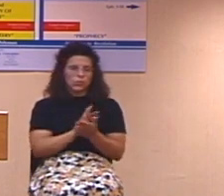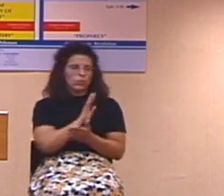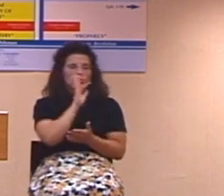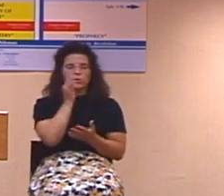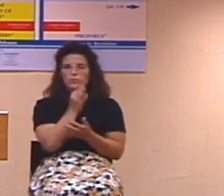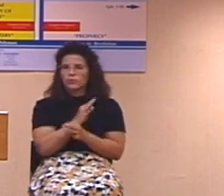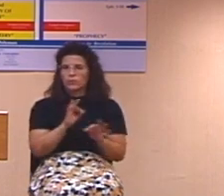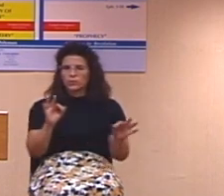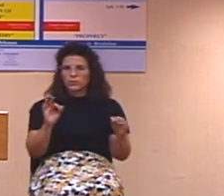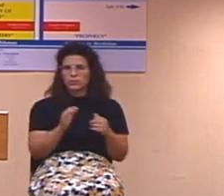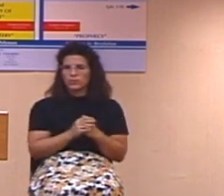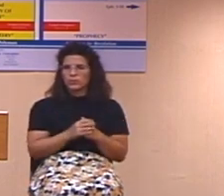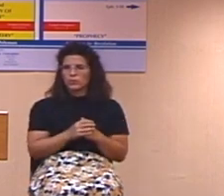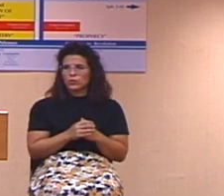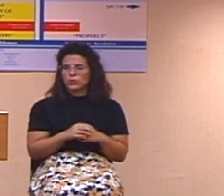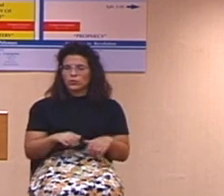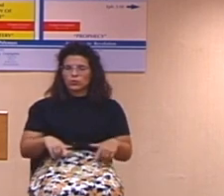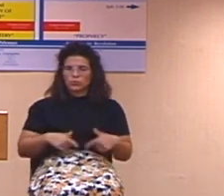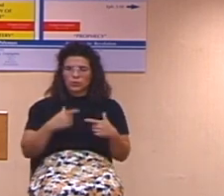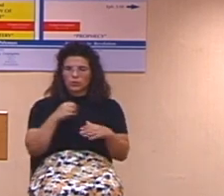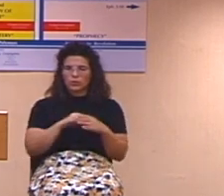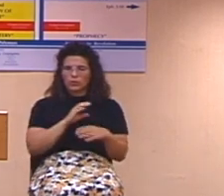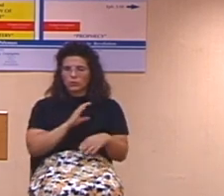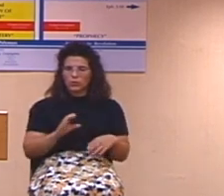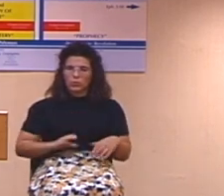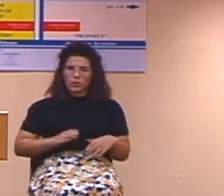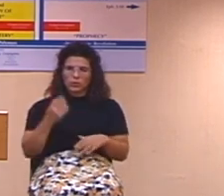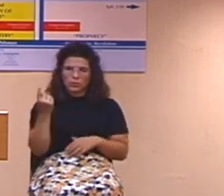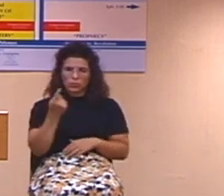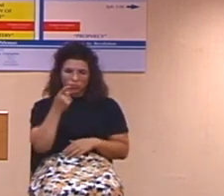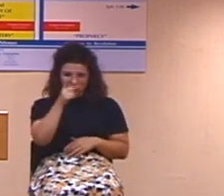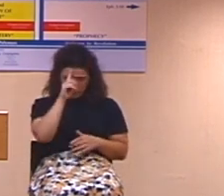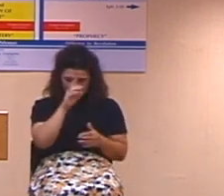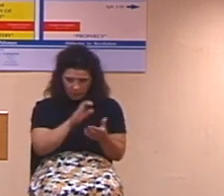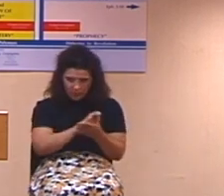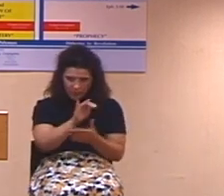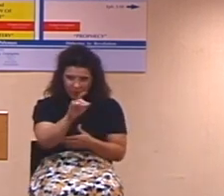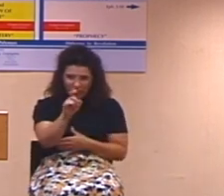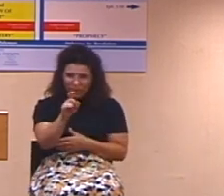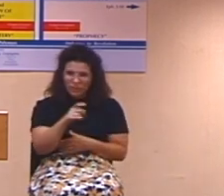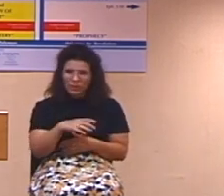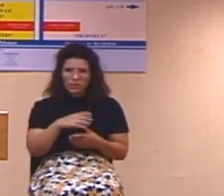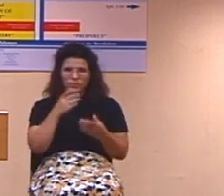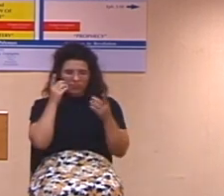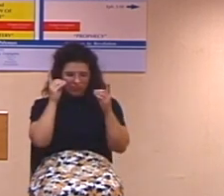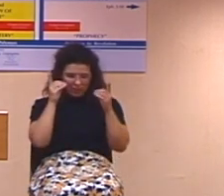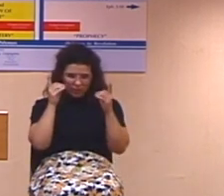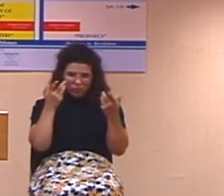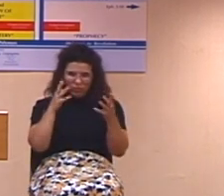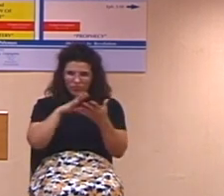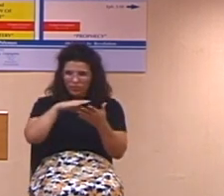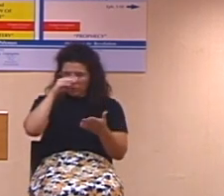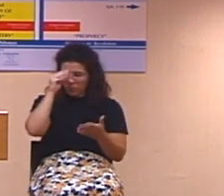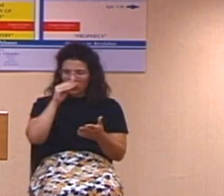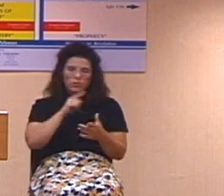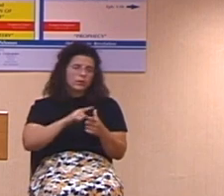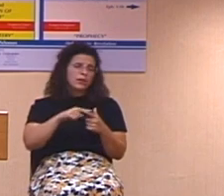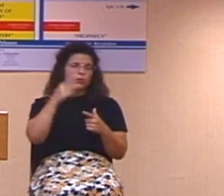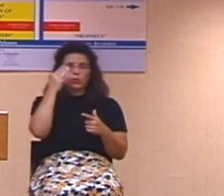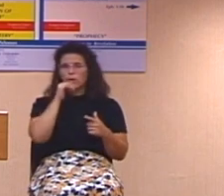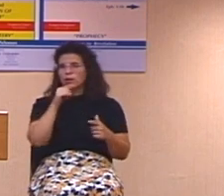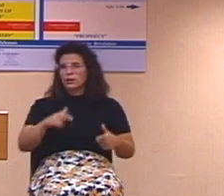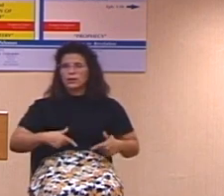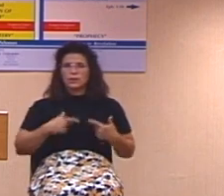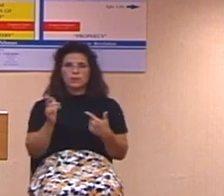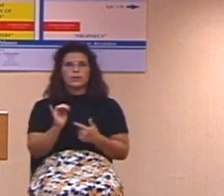freedom, or dwelling in Christ, do you believe that? Well, doctrine's learned, right? Then why don't you live like it?